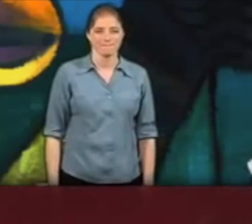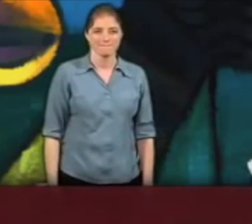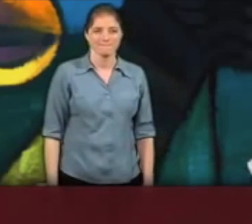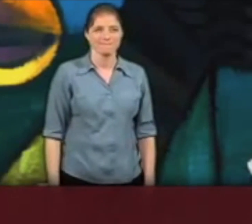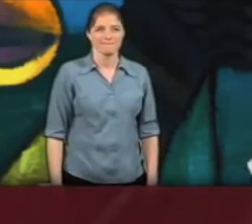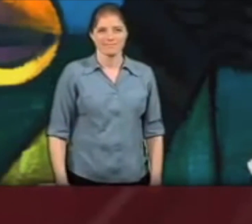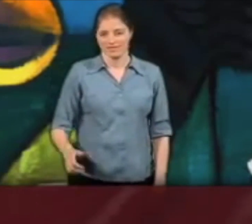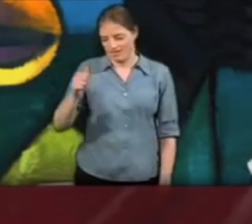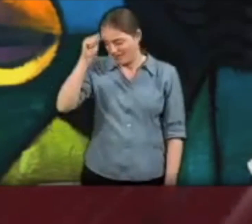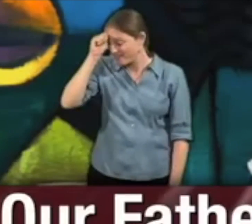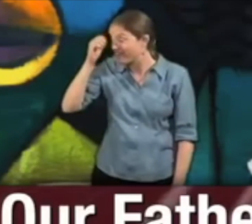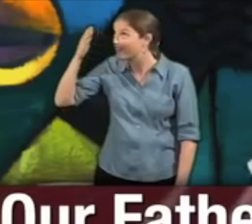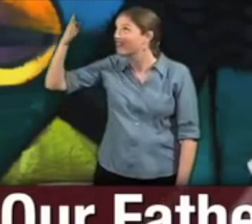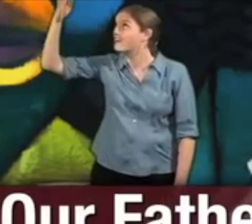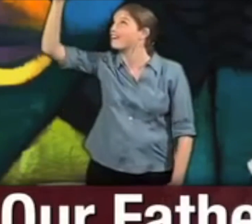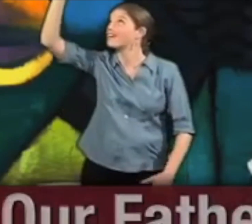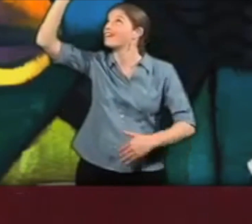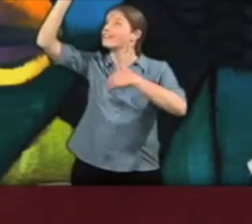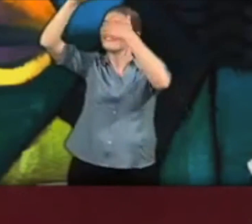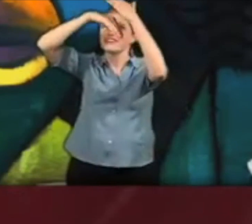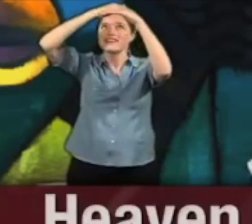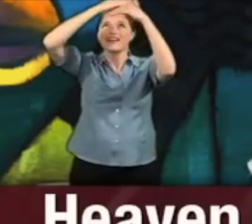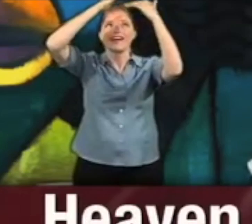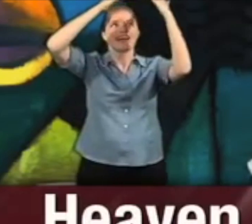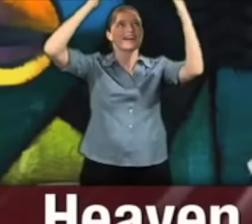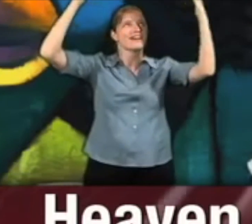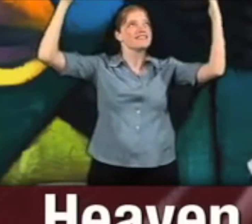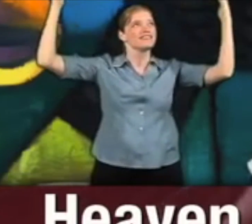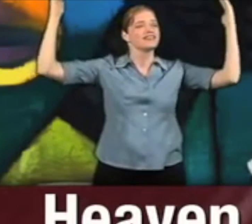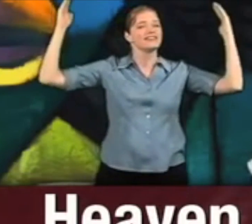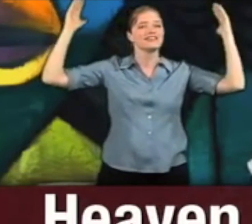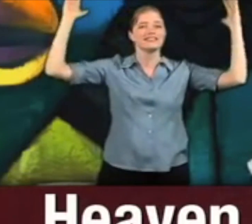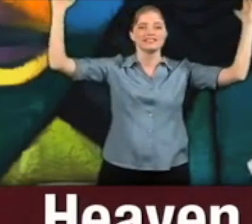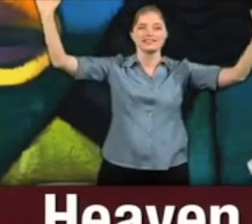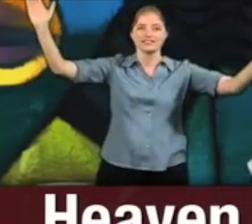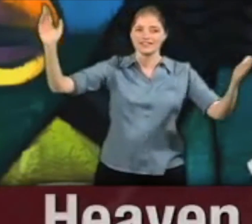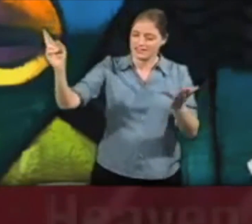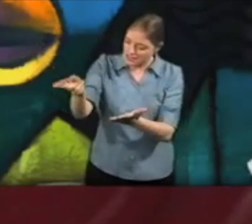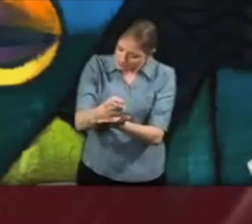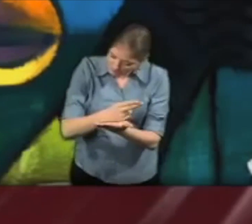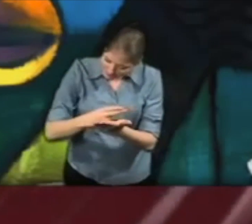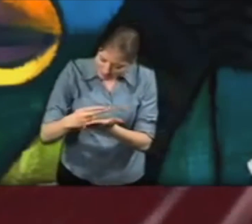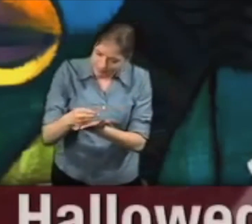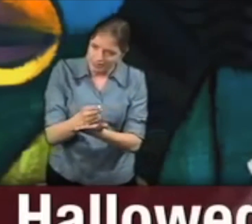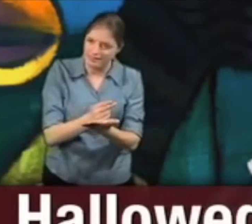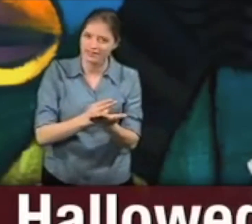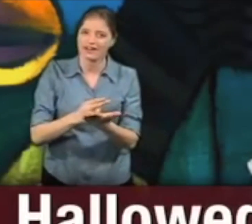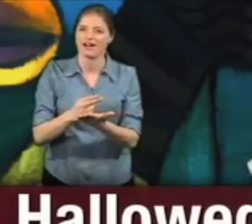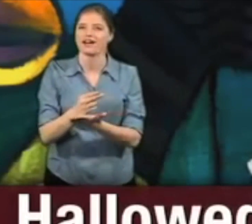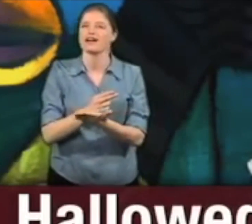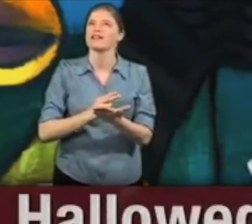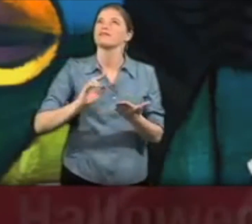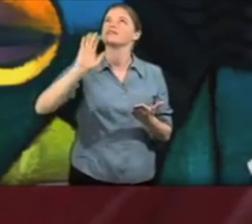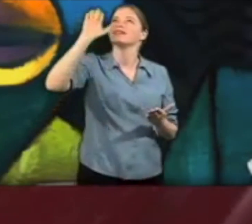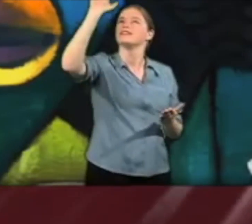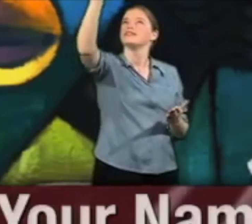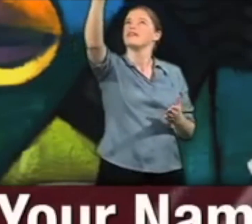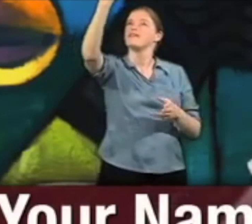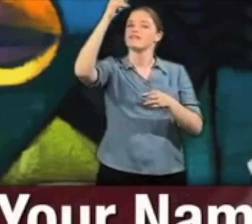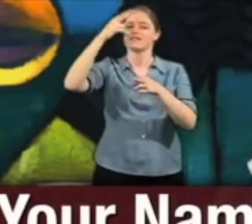Our Father in heaven, Hallowed be Your